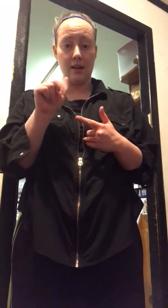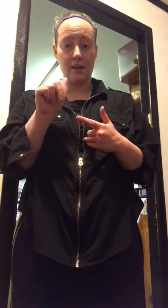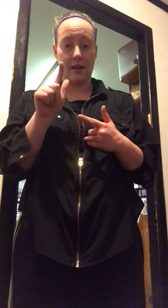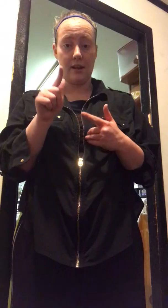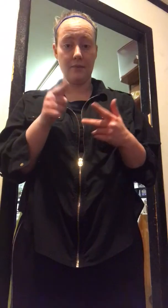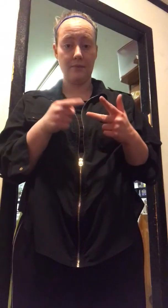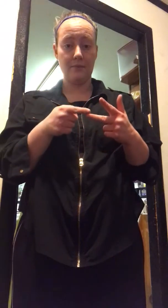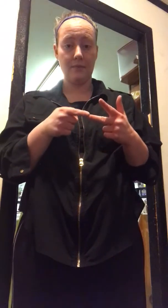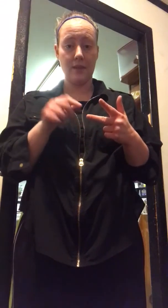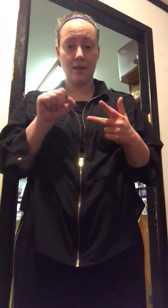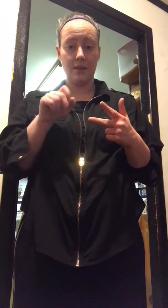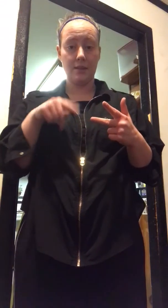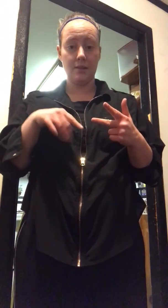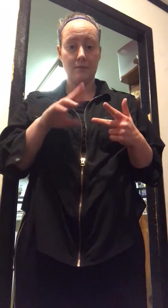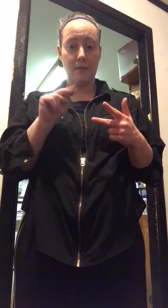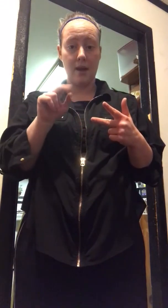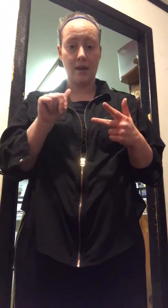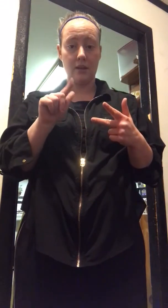spinal cavity.